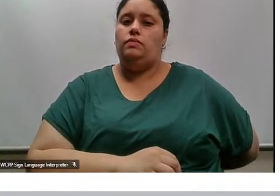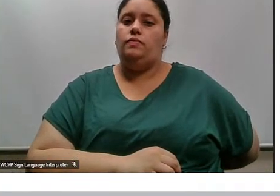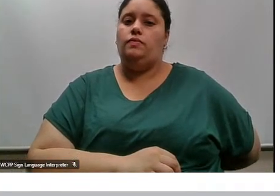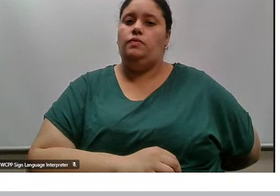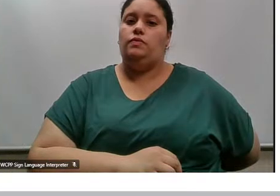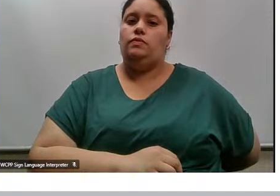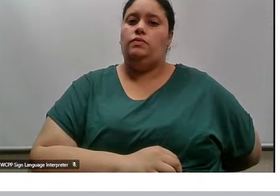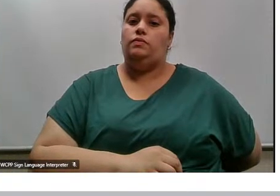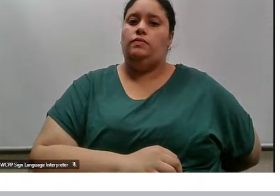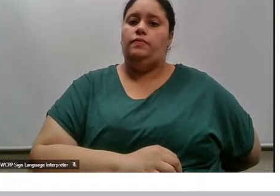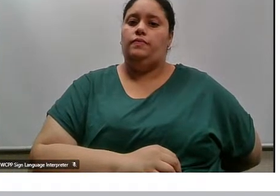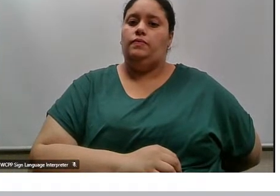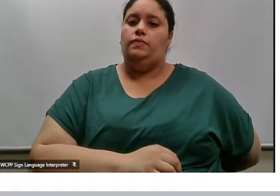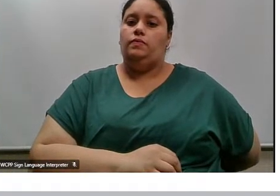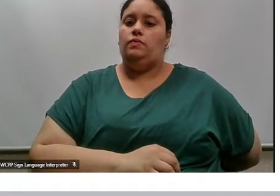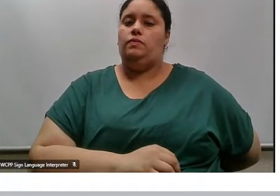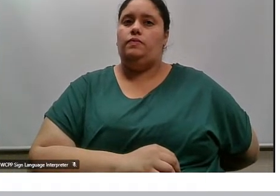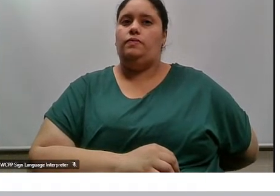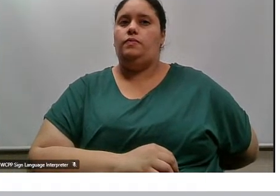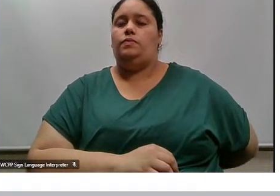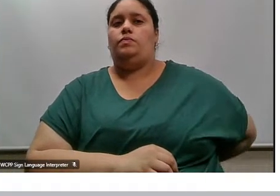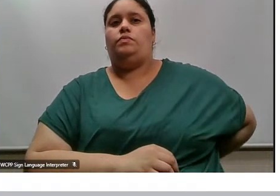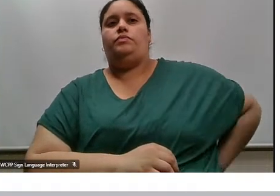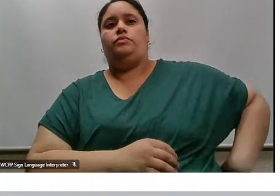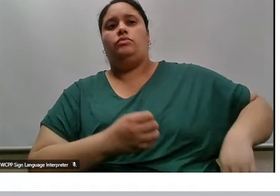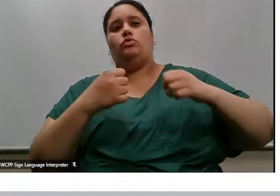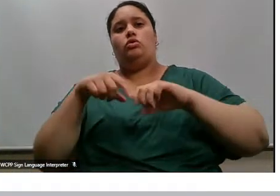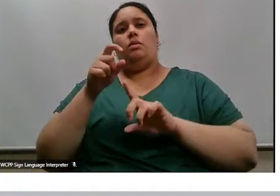Jefferson, thank you so much. I will field